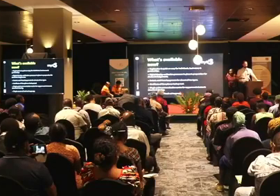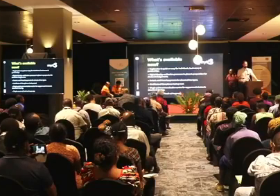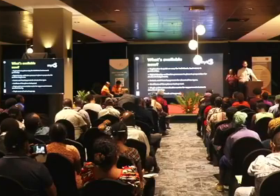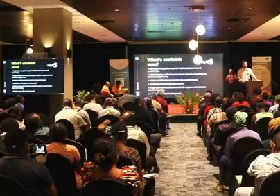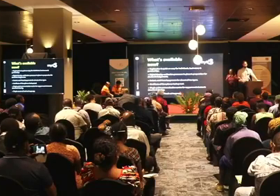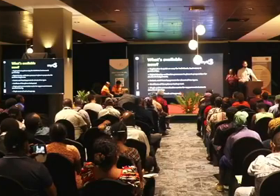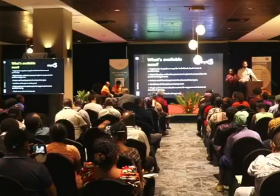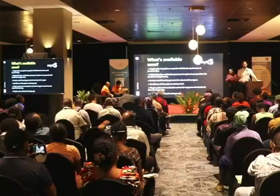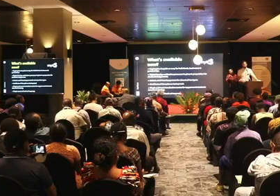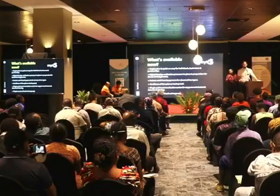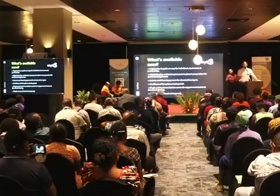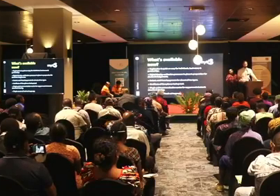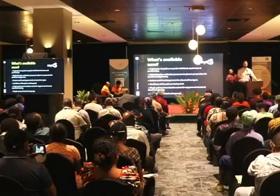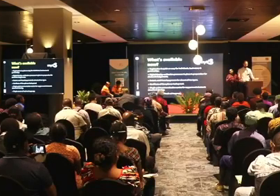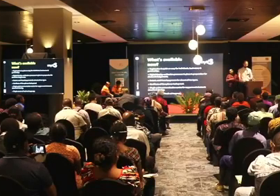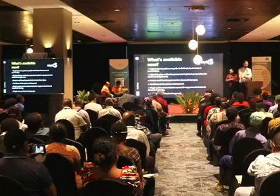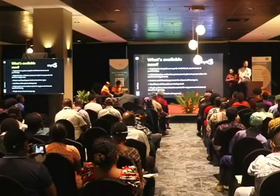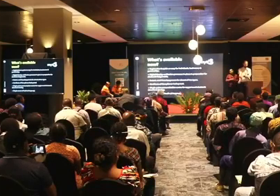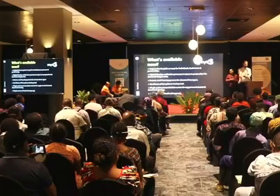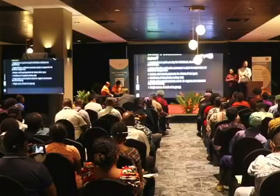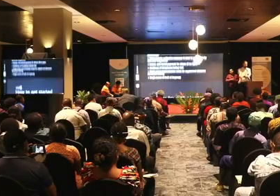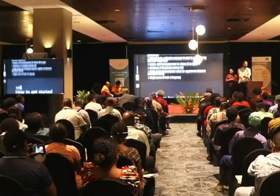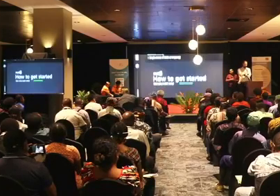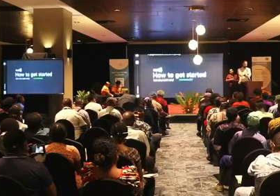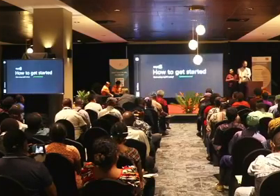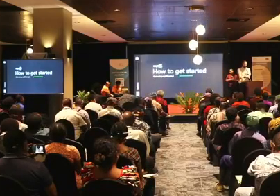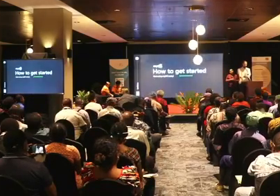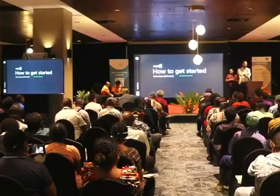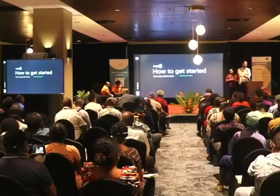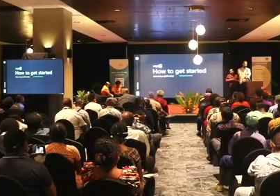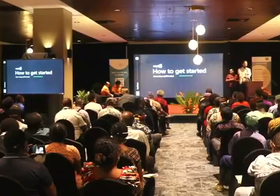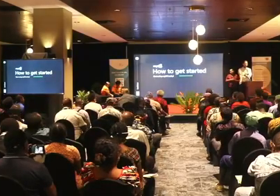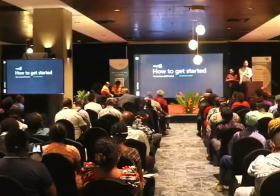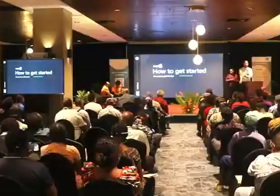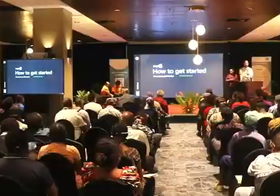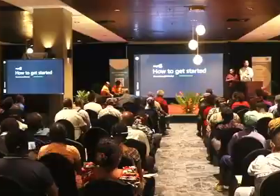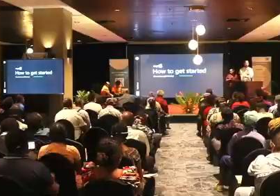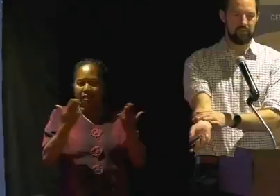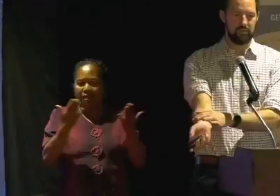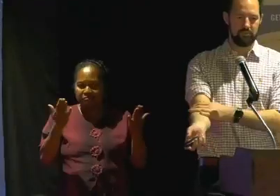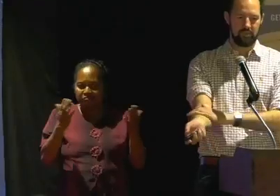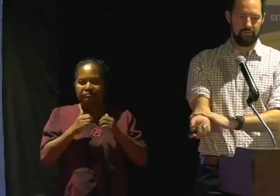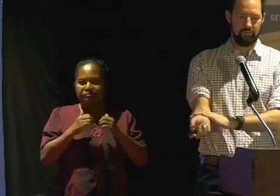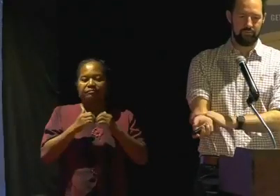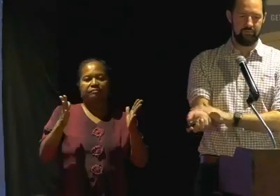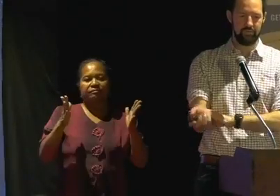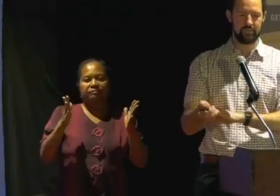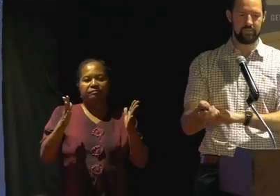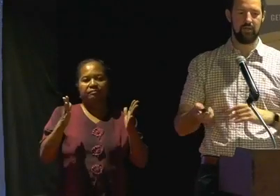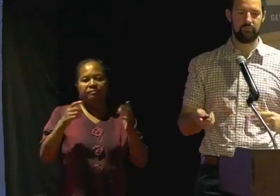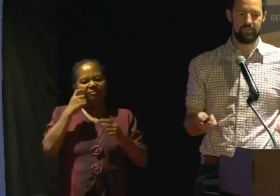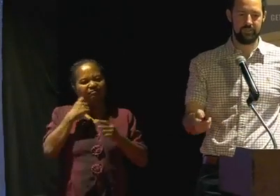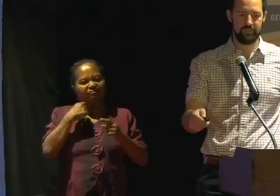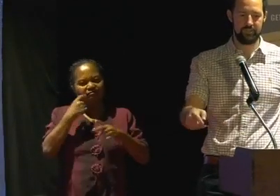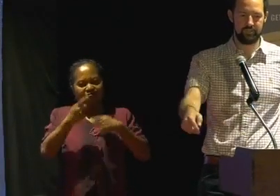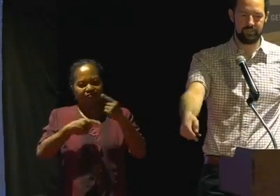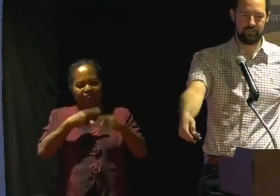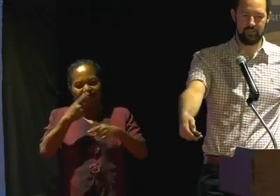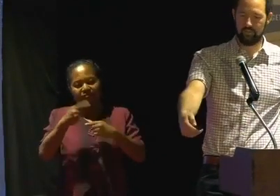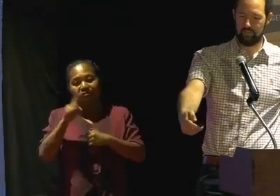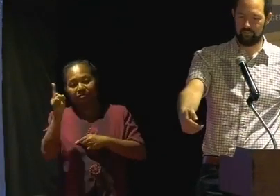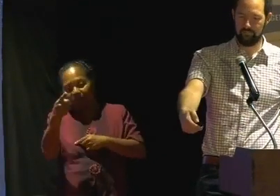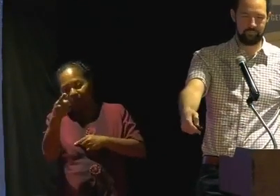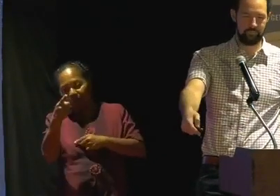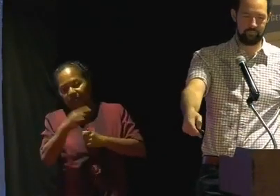doing a phenomenal job at updating that. All right, so how do we get started? So I'll just go to the first slide, which